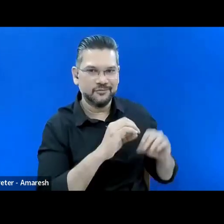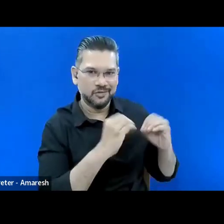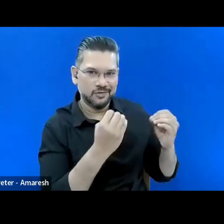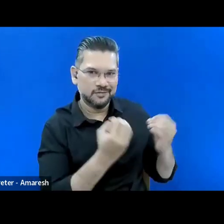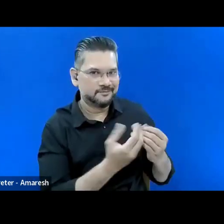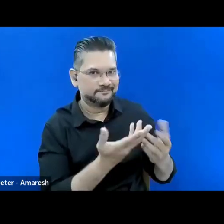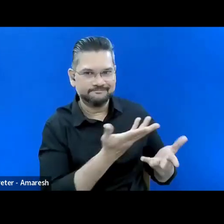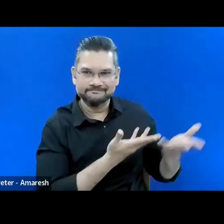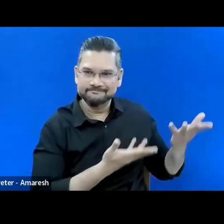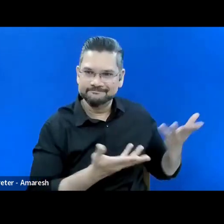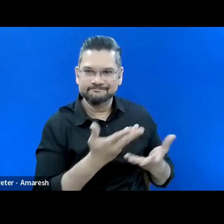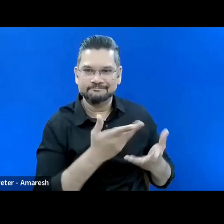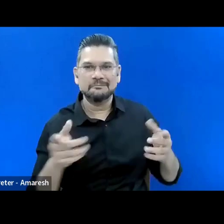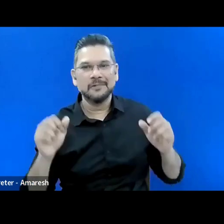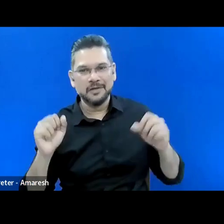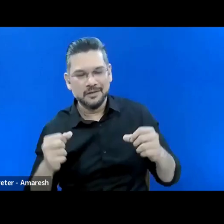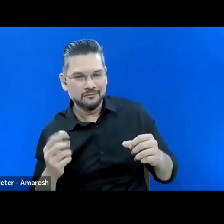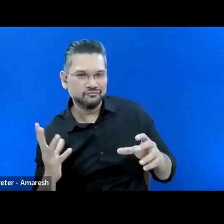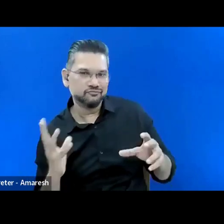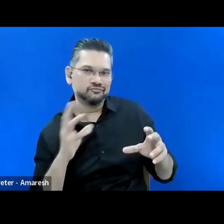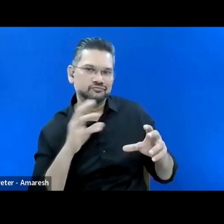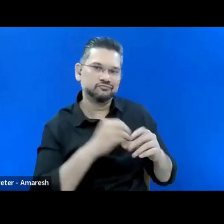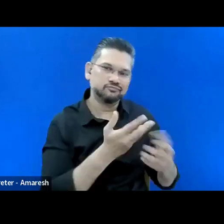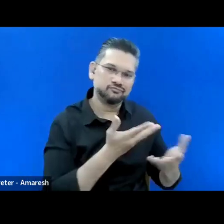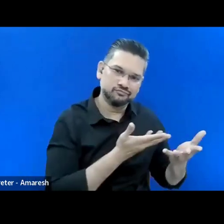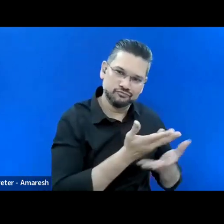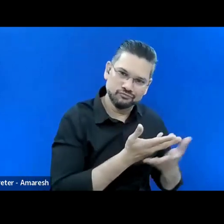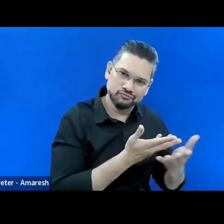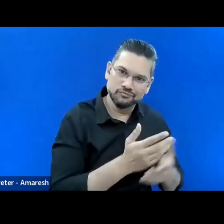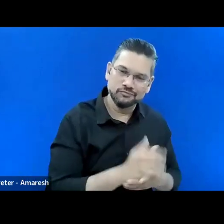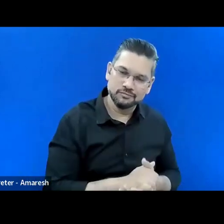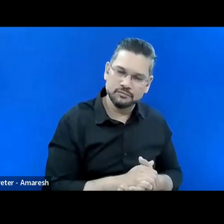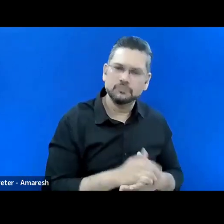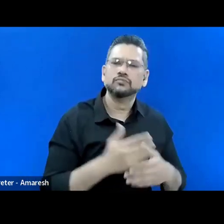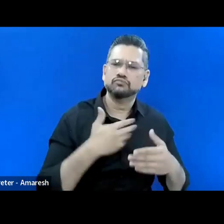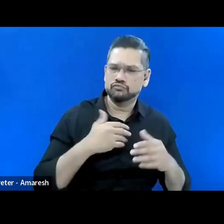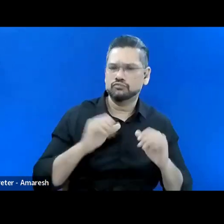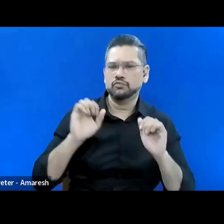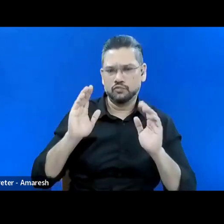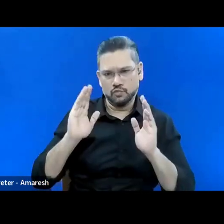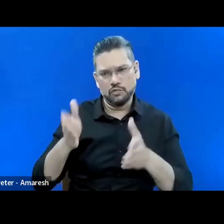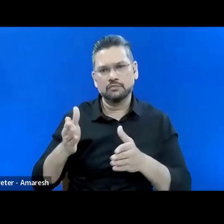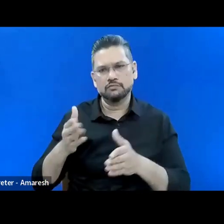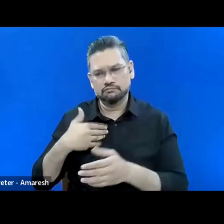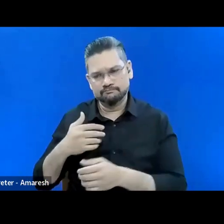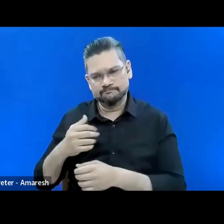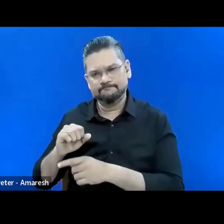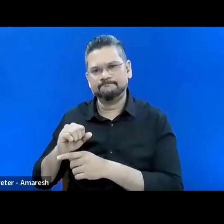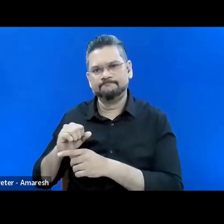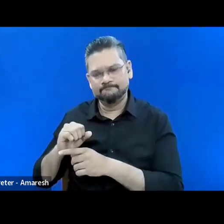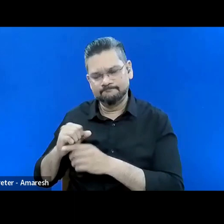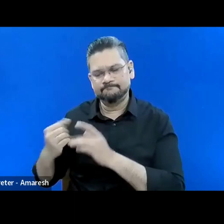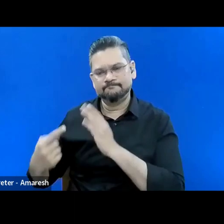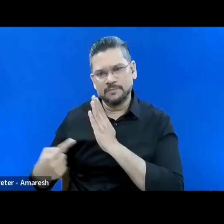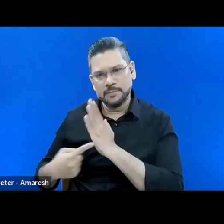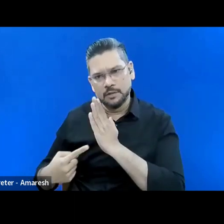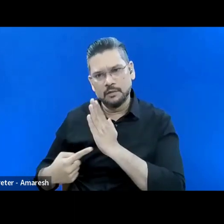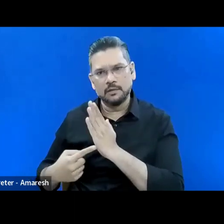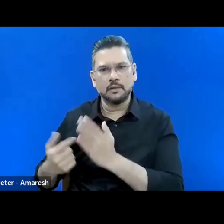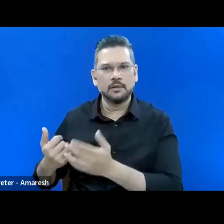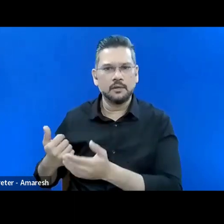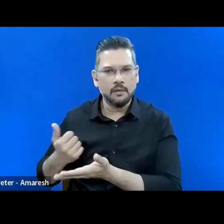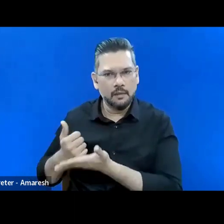organizations, working with different organizations, and will be supported with technical assistance, mentorship from TCI leadership,